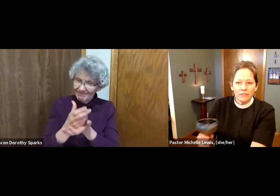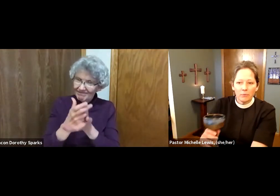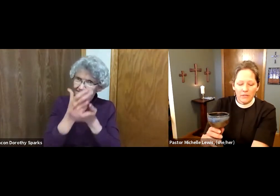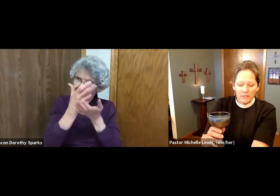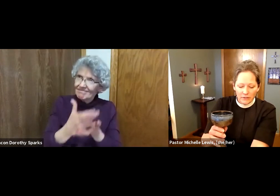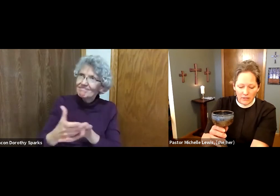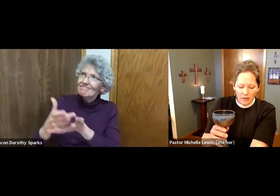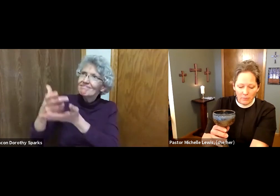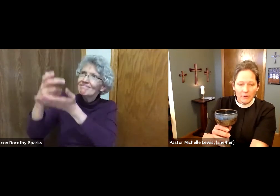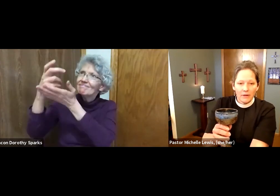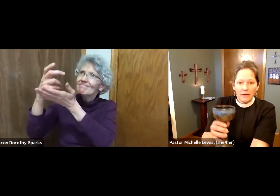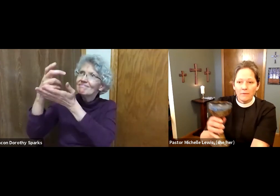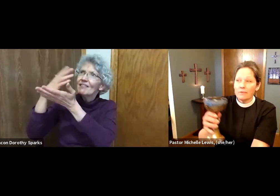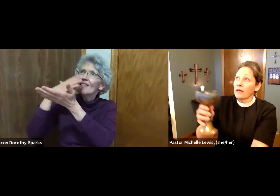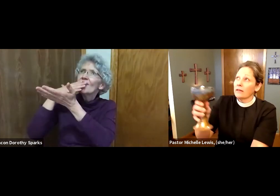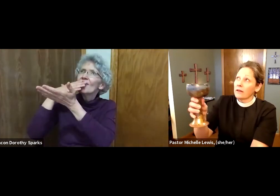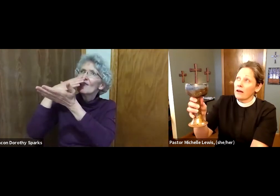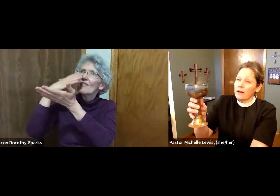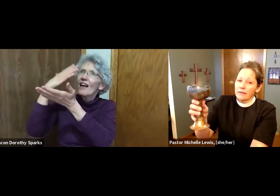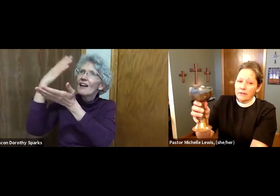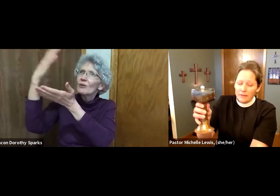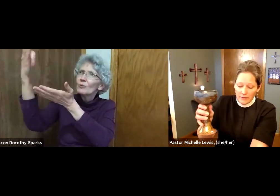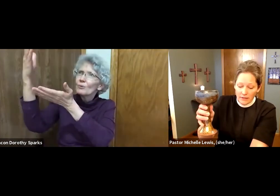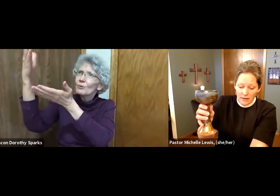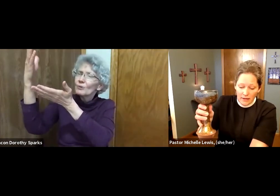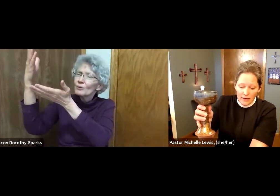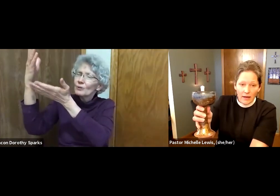Again, after supper, he took the cup, thanked God,